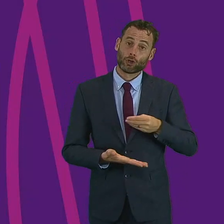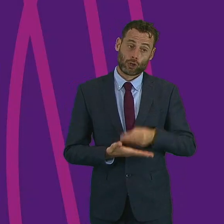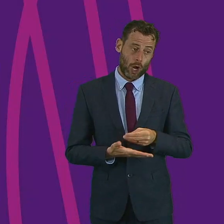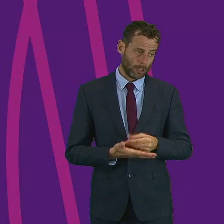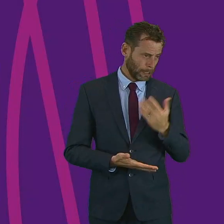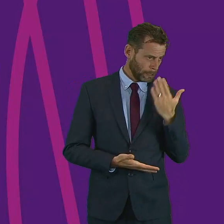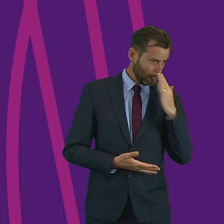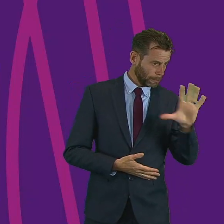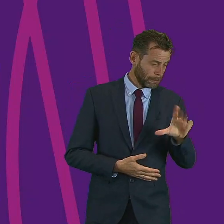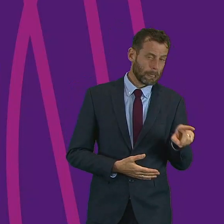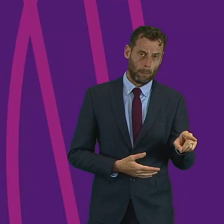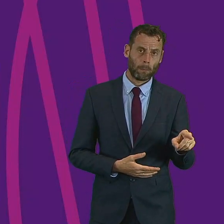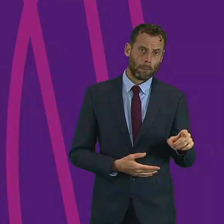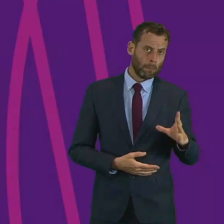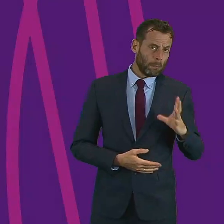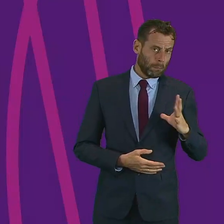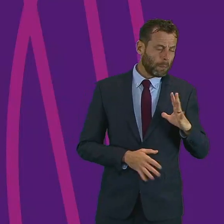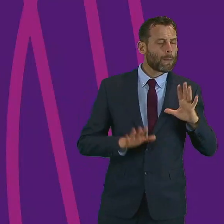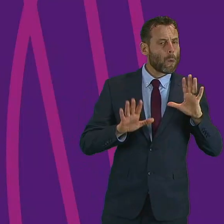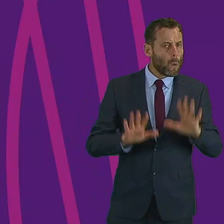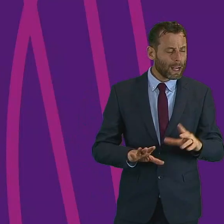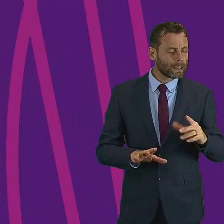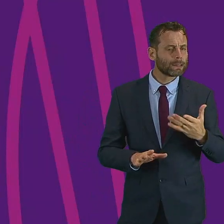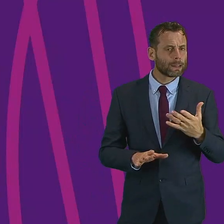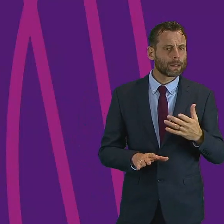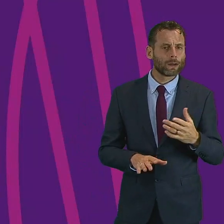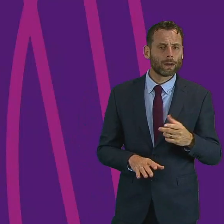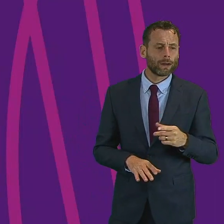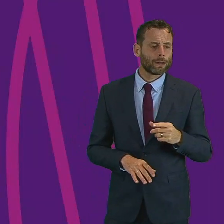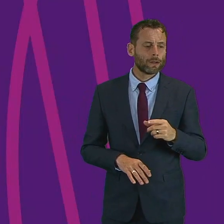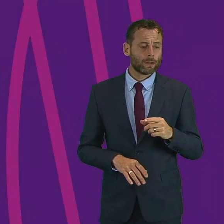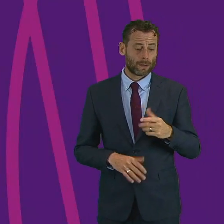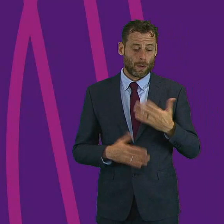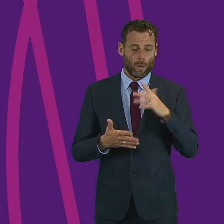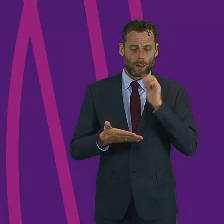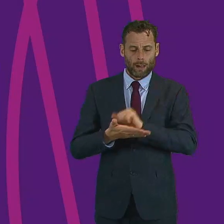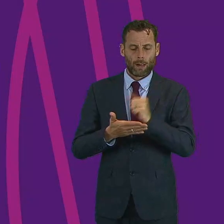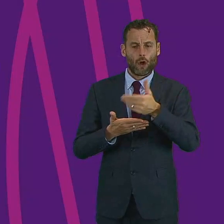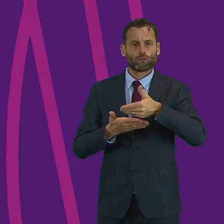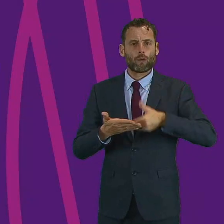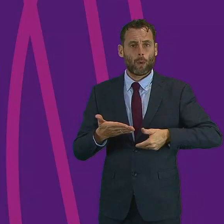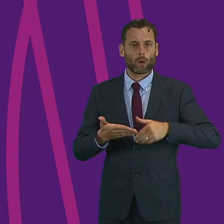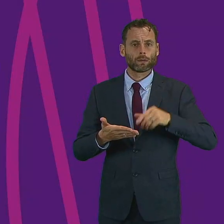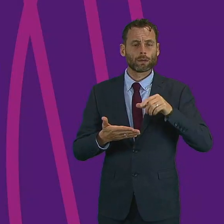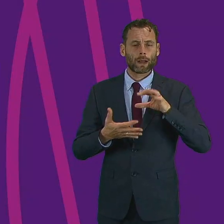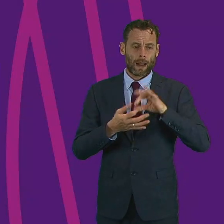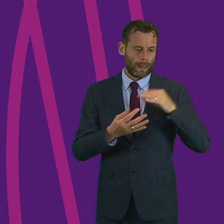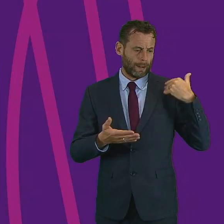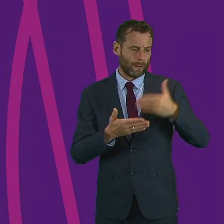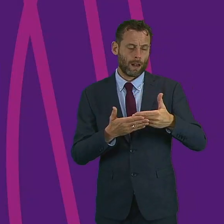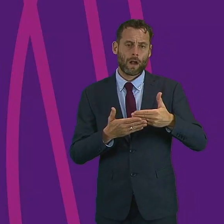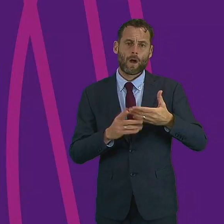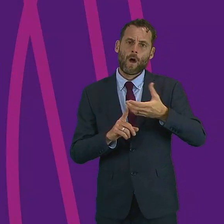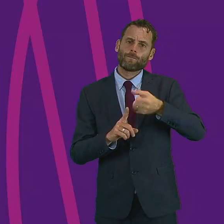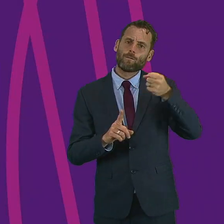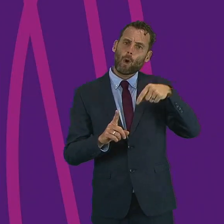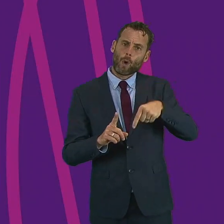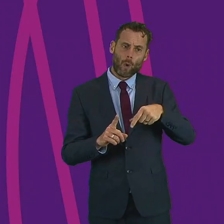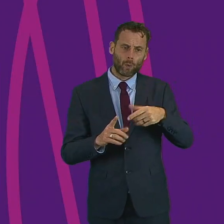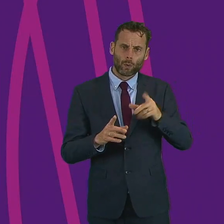there has been support made available to childminders, rightly so, both transitional funding to make sure that we are supporting